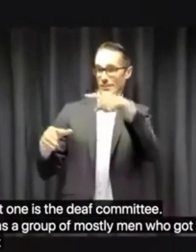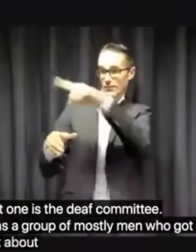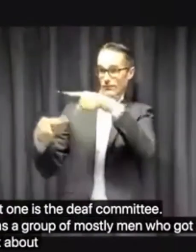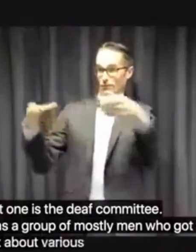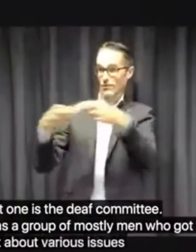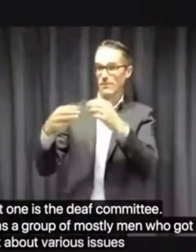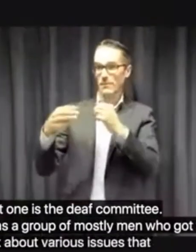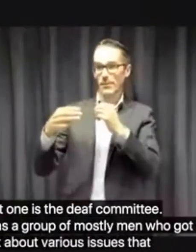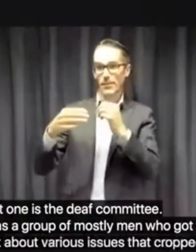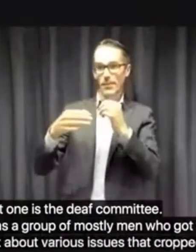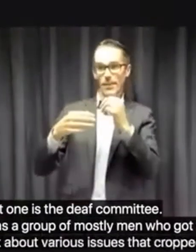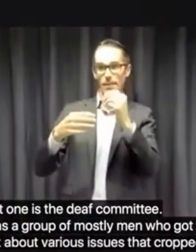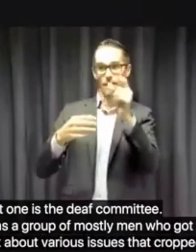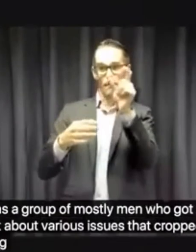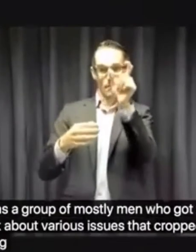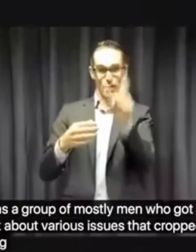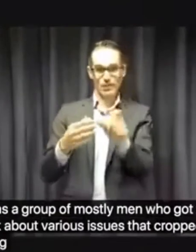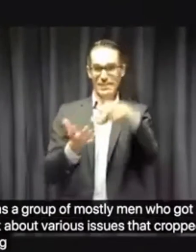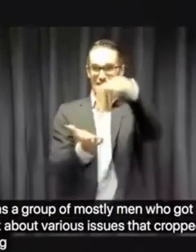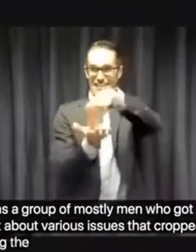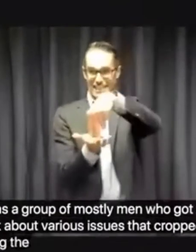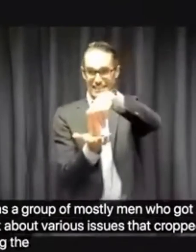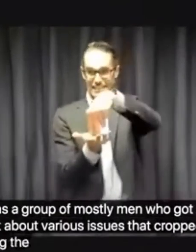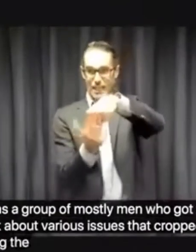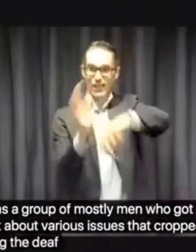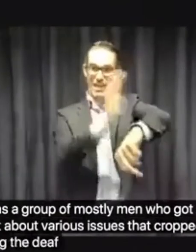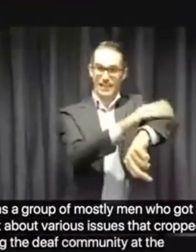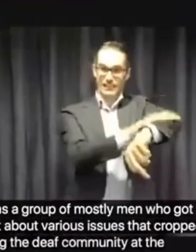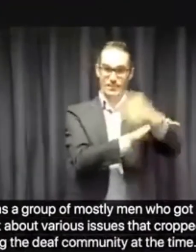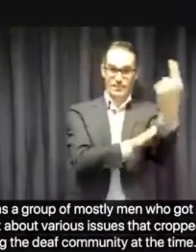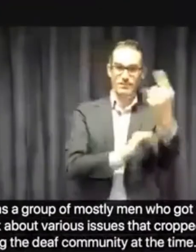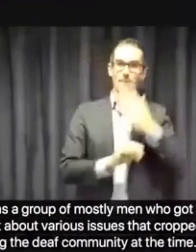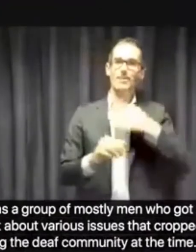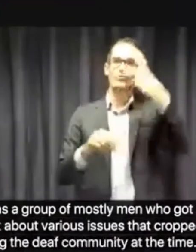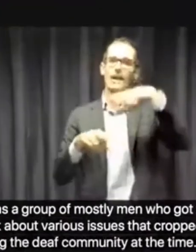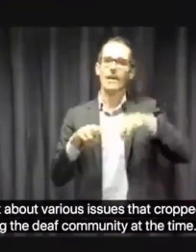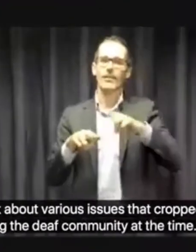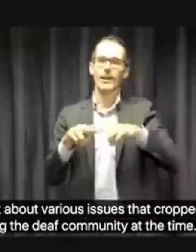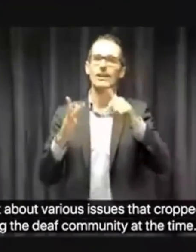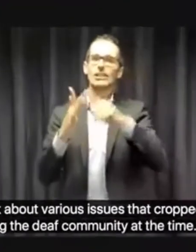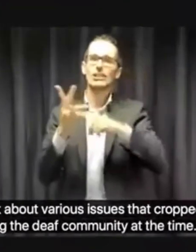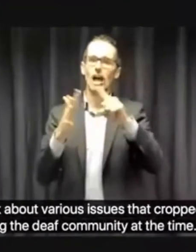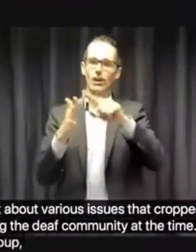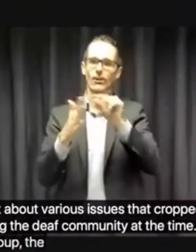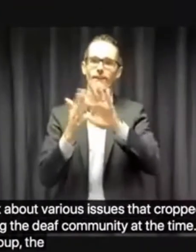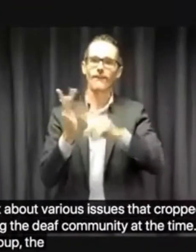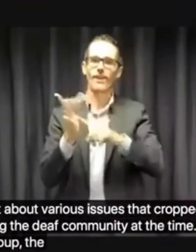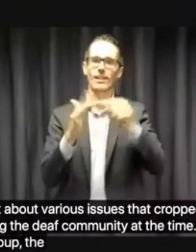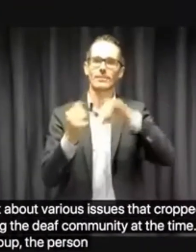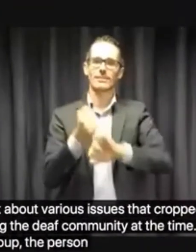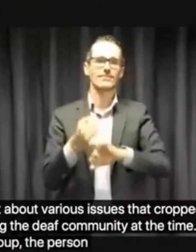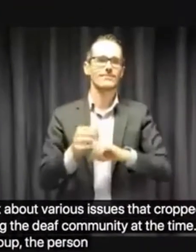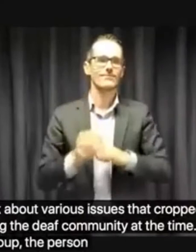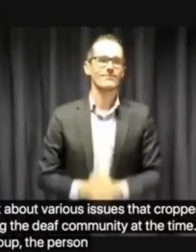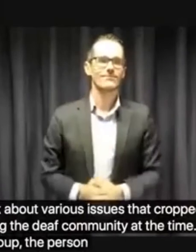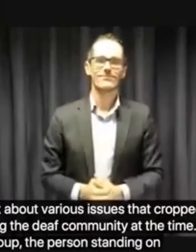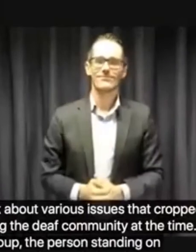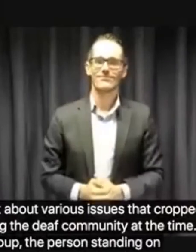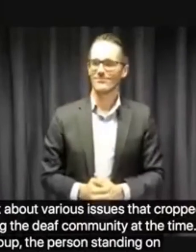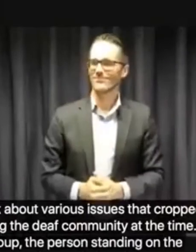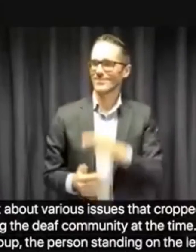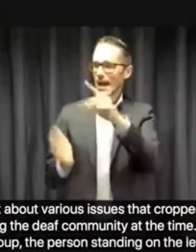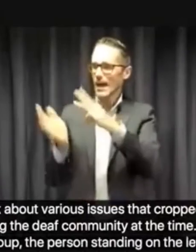at the time. So that group, the person standing on the left was my grandfather, Joe Phillips.